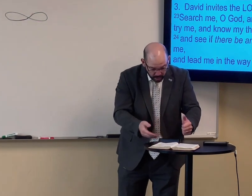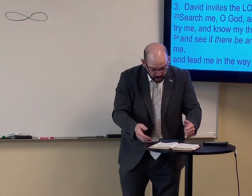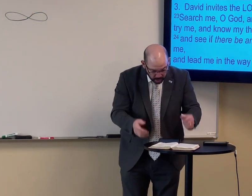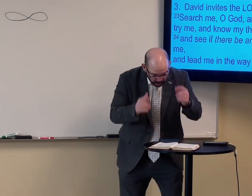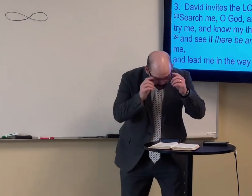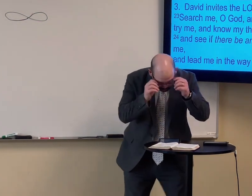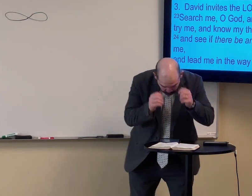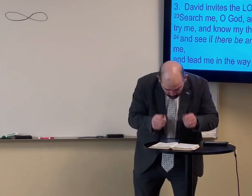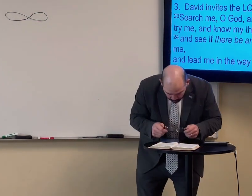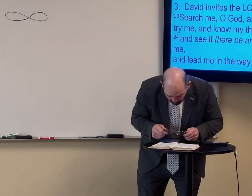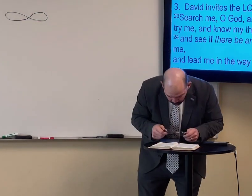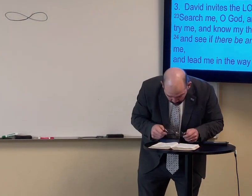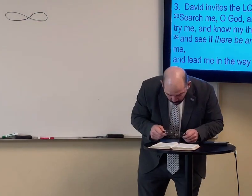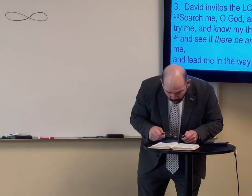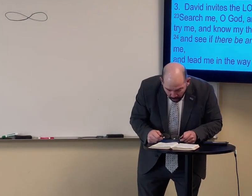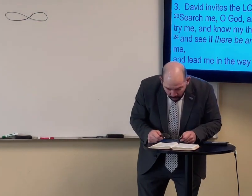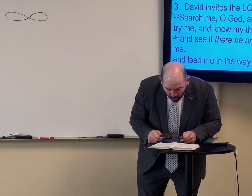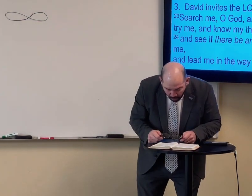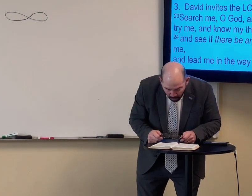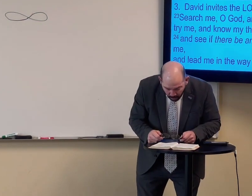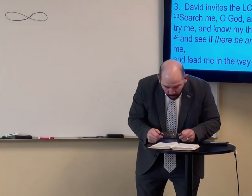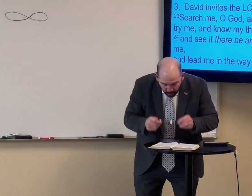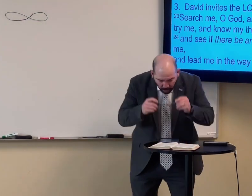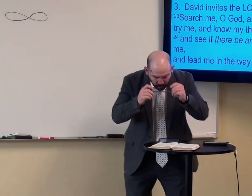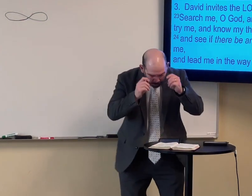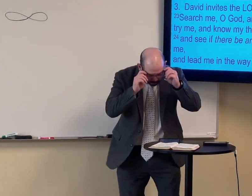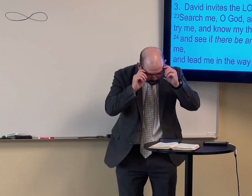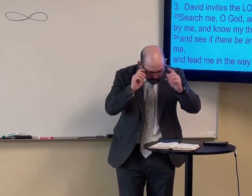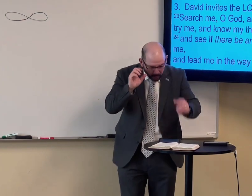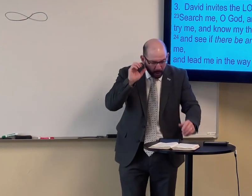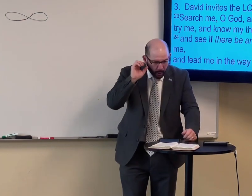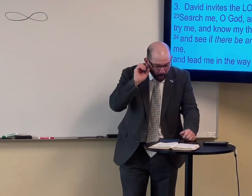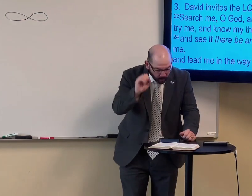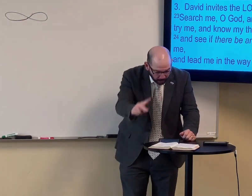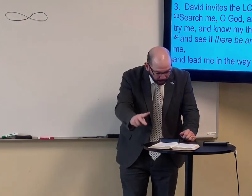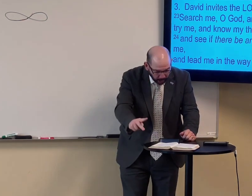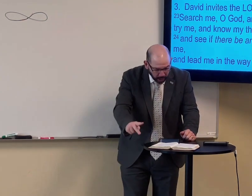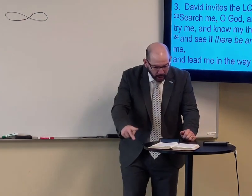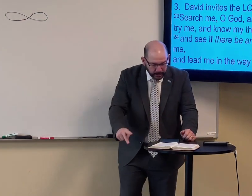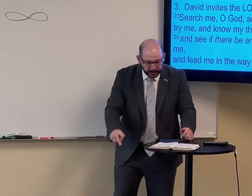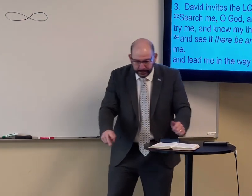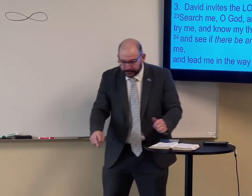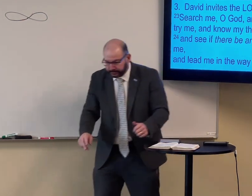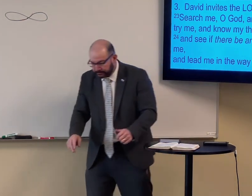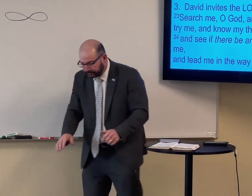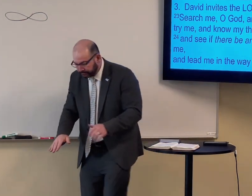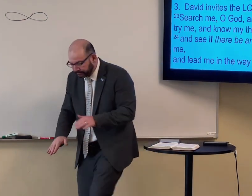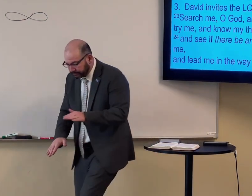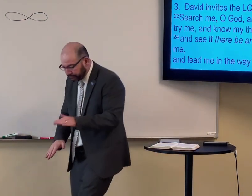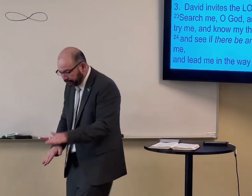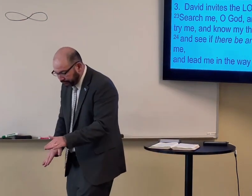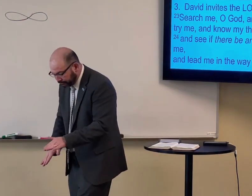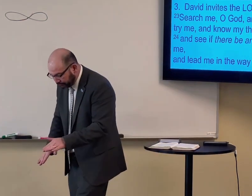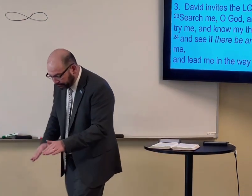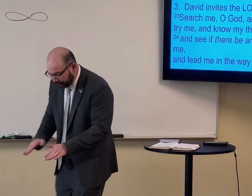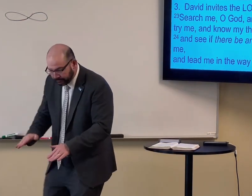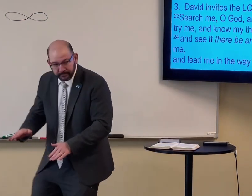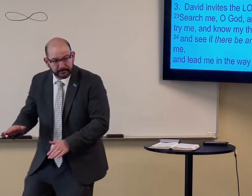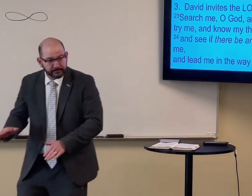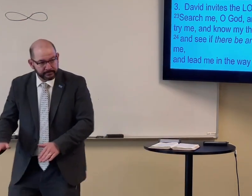Help is in your Word. All I got to do is like read it and agree with it and take a step,